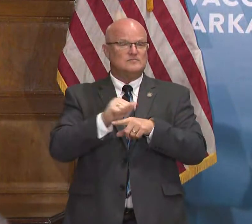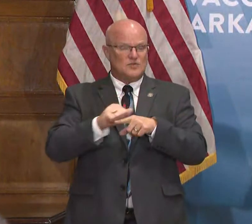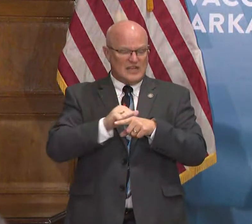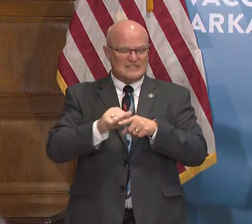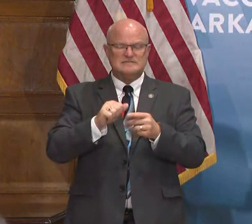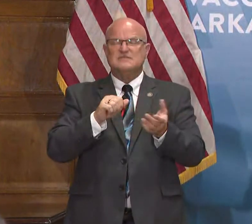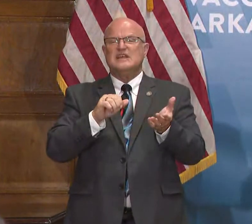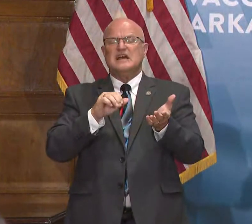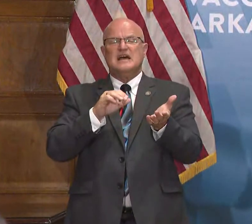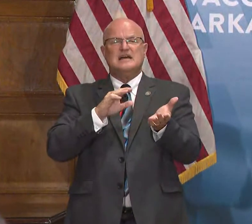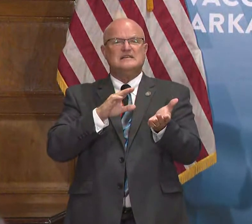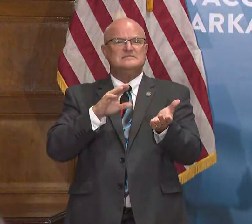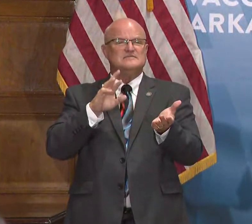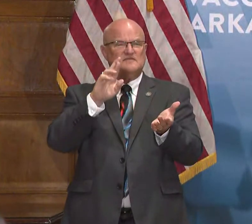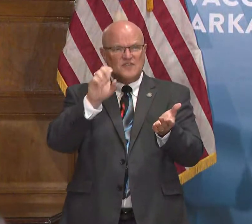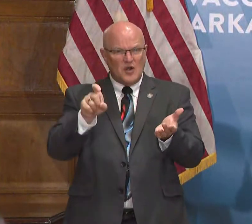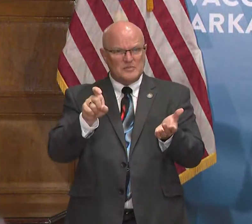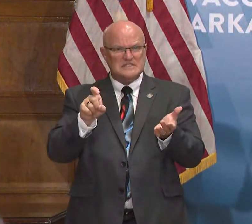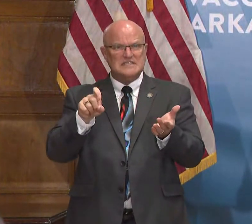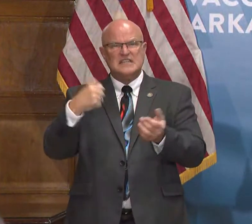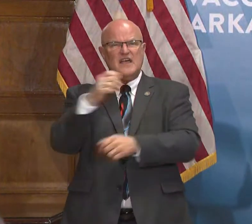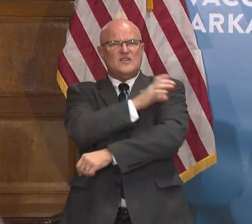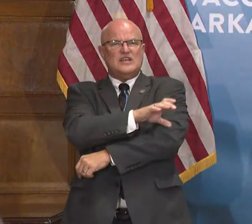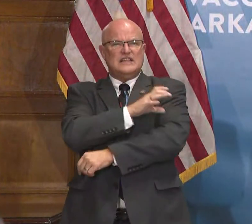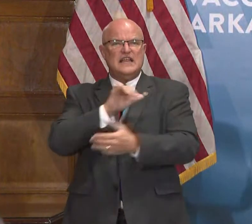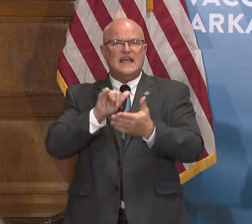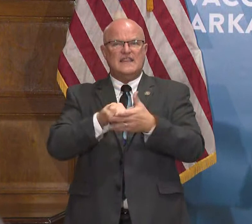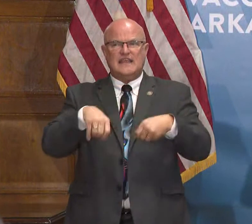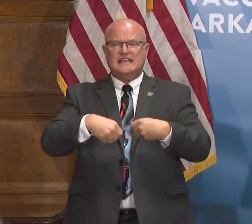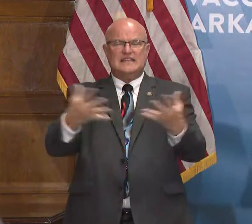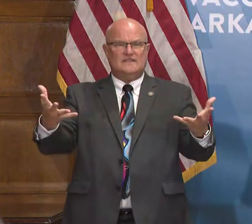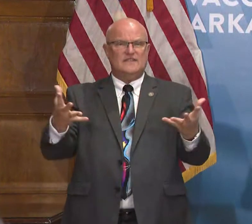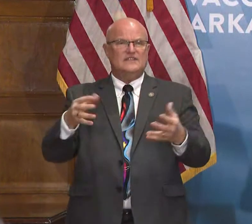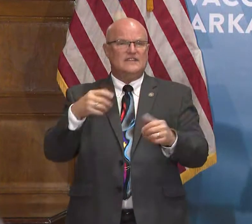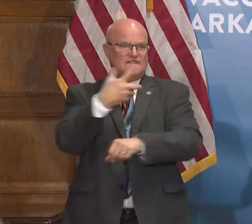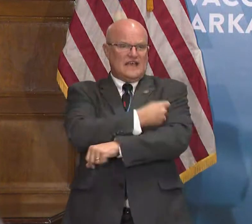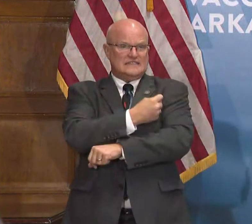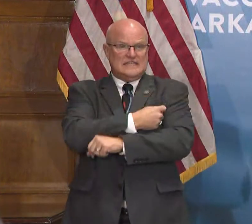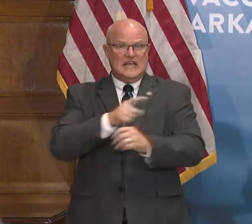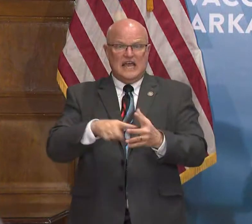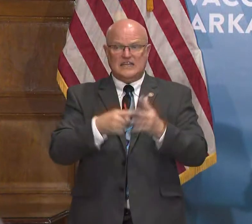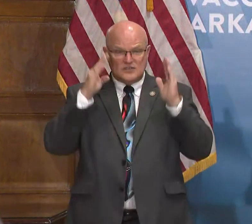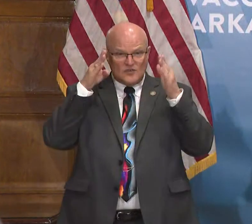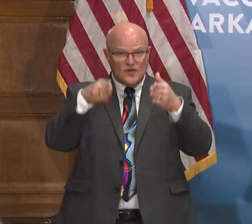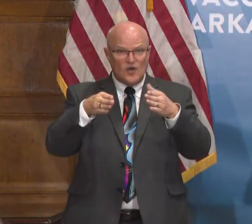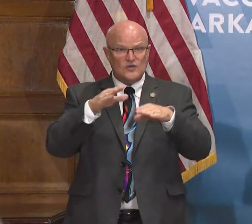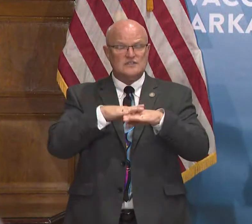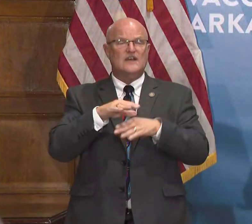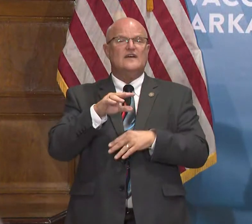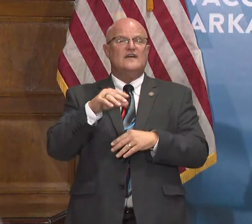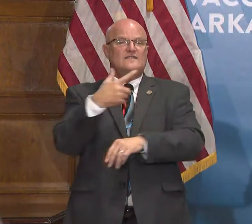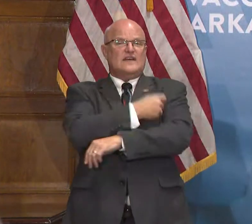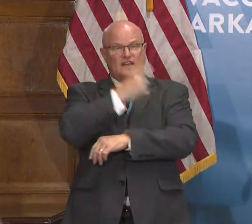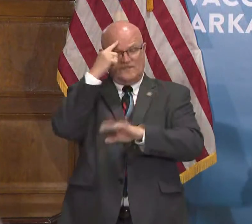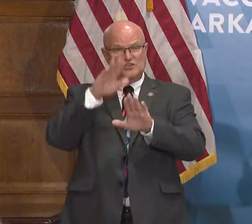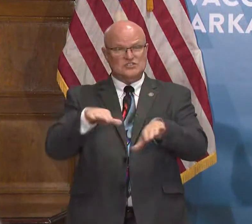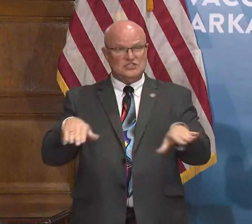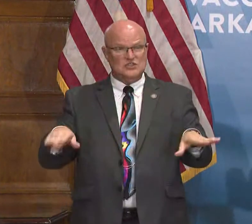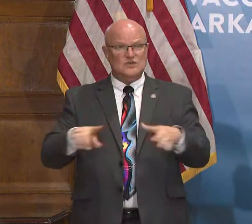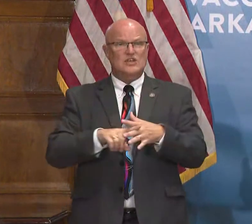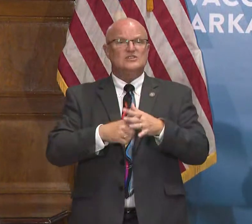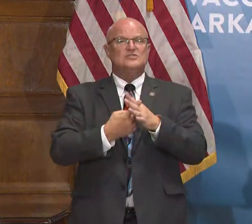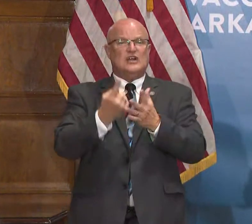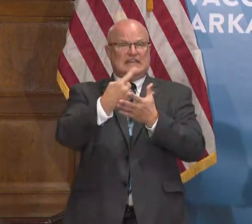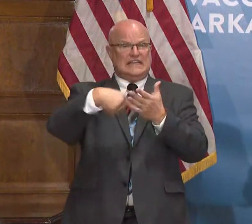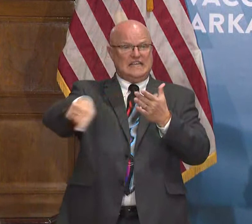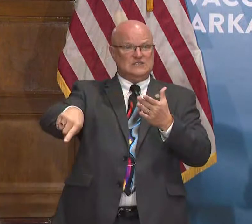pharmacies, and clinics that are deliverers of vaccine. The initial focus will be on the vaccines for children providers. Starting